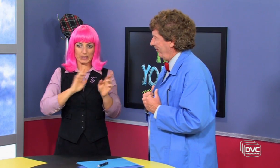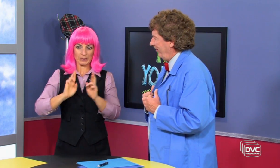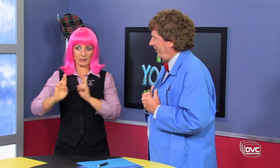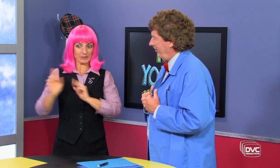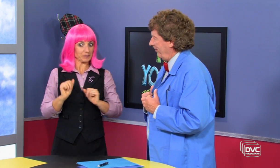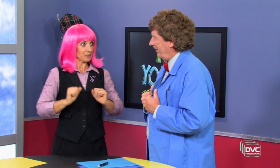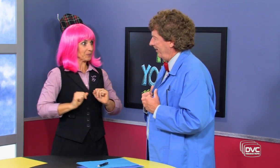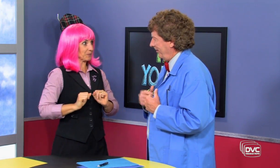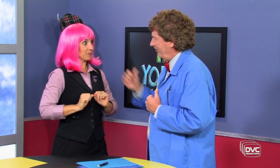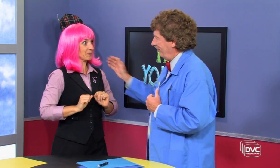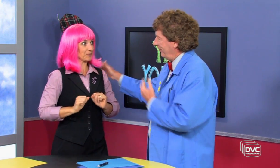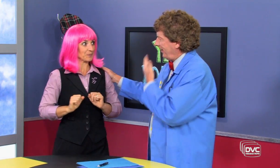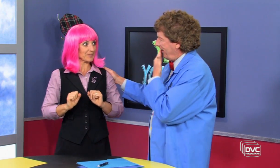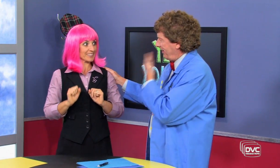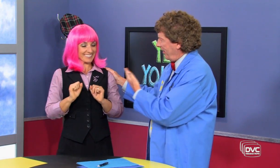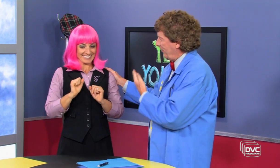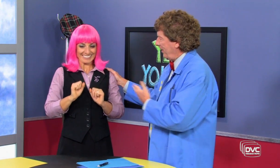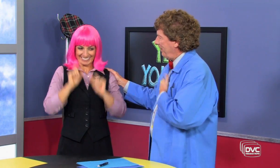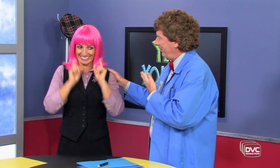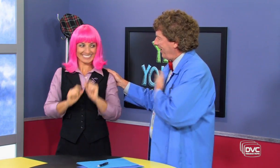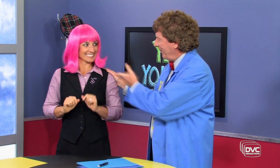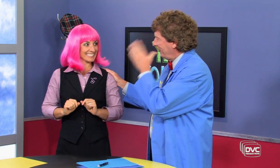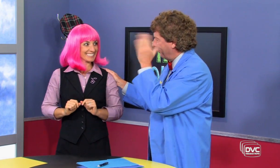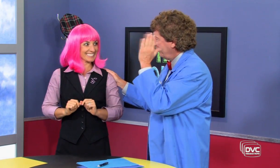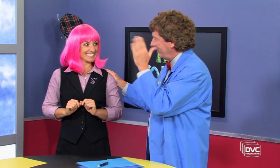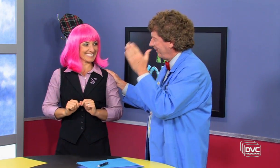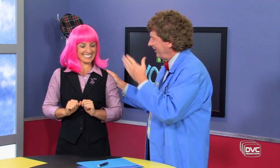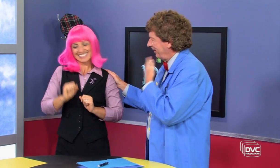get ready. Good. I'm happy you will present.